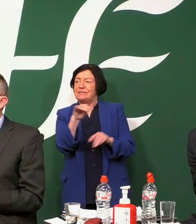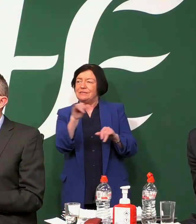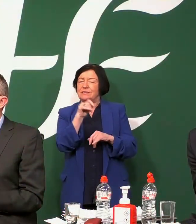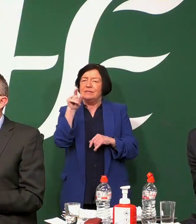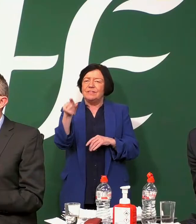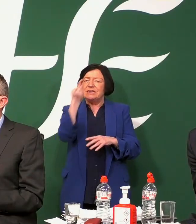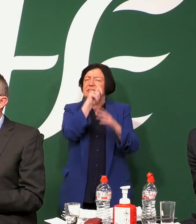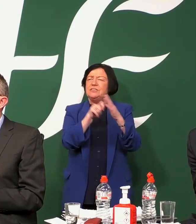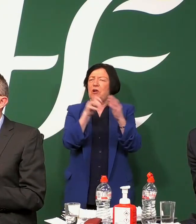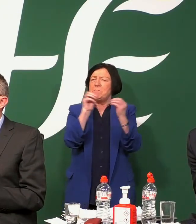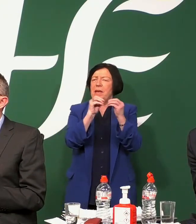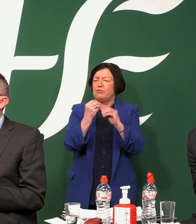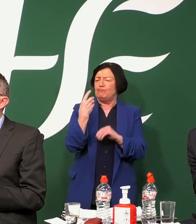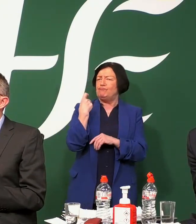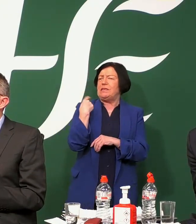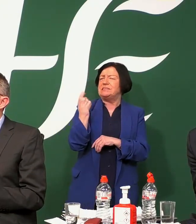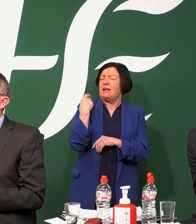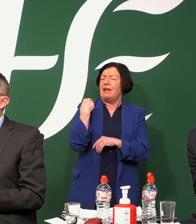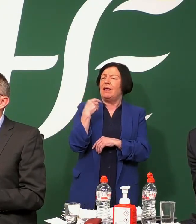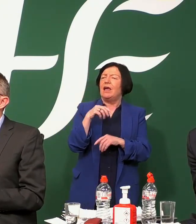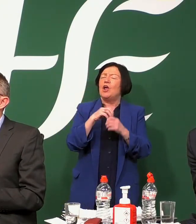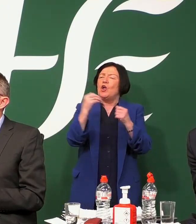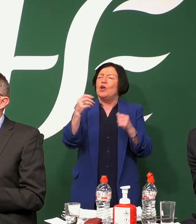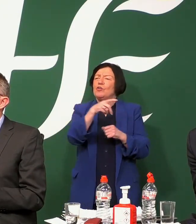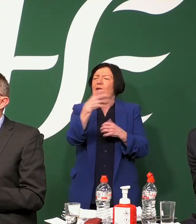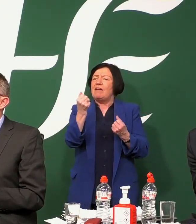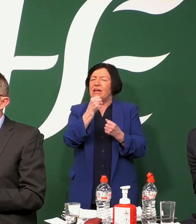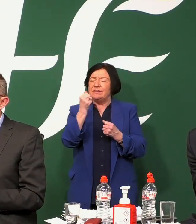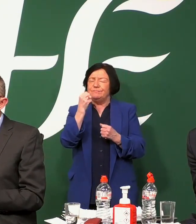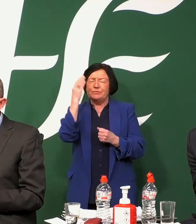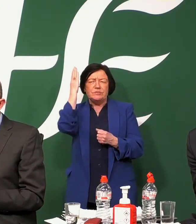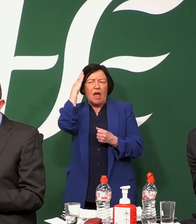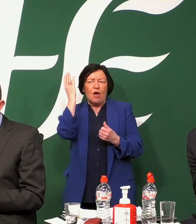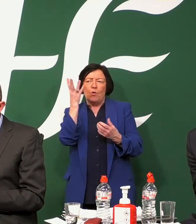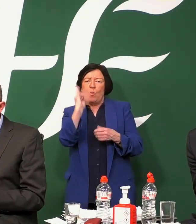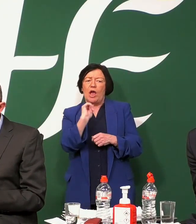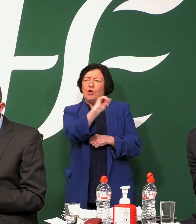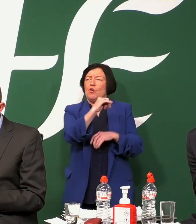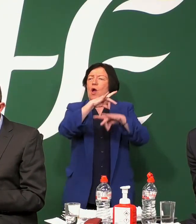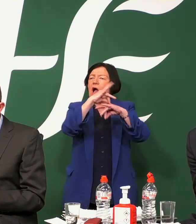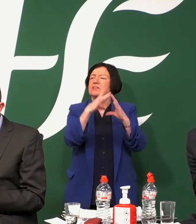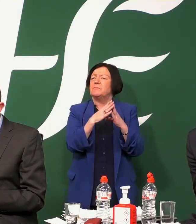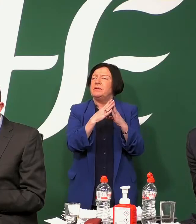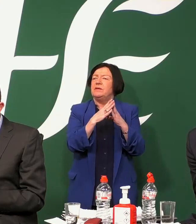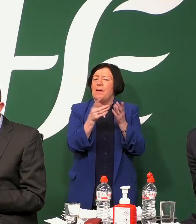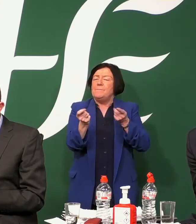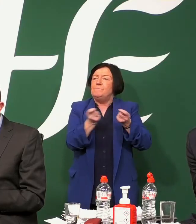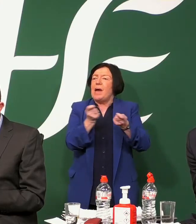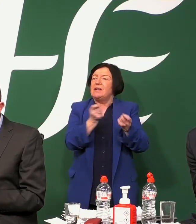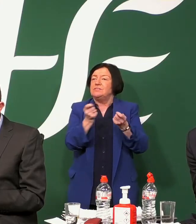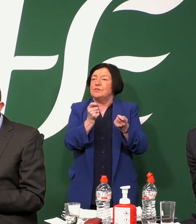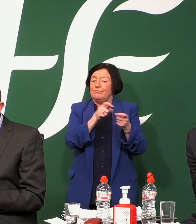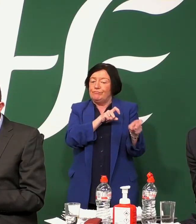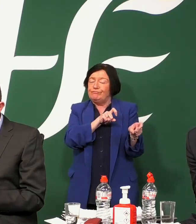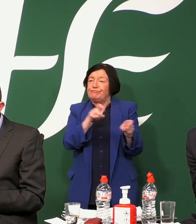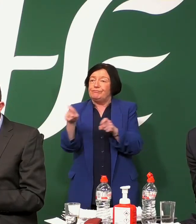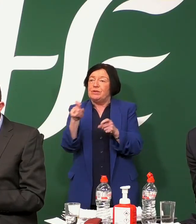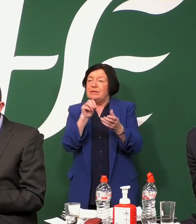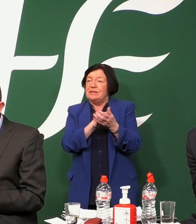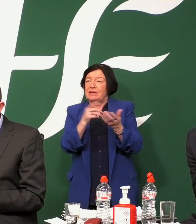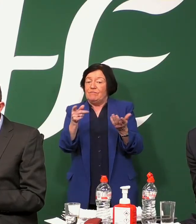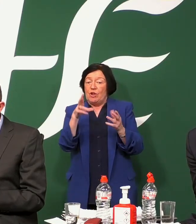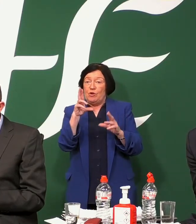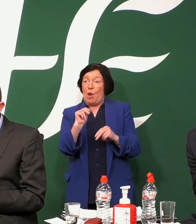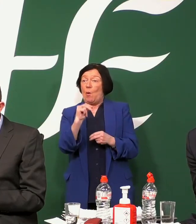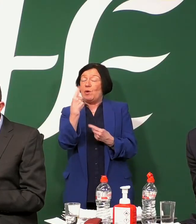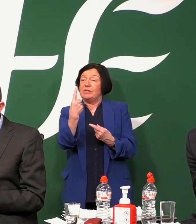Taoiseach mentioned this recently. And the other thing was, would you have any insight into why your hospital manages consistently to have next to